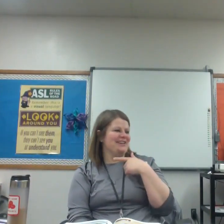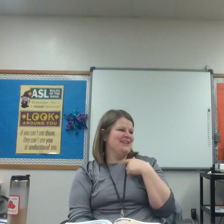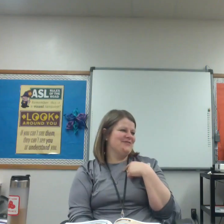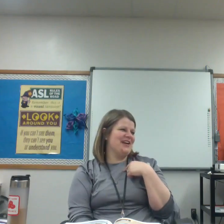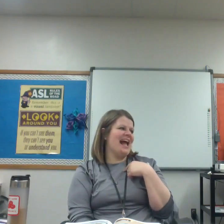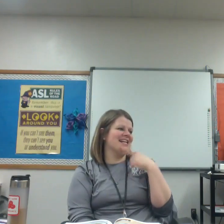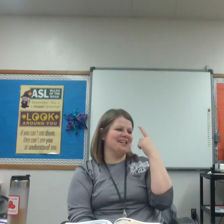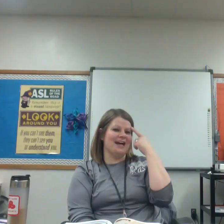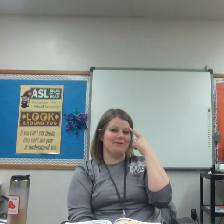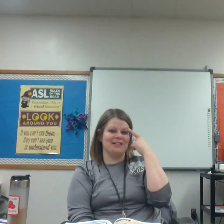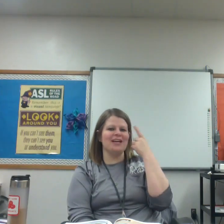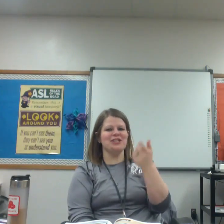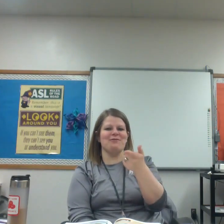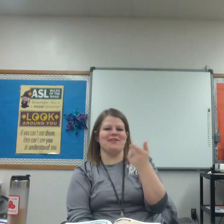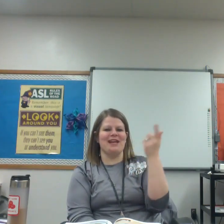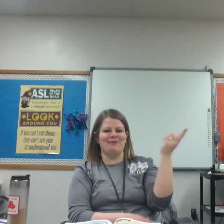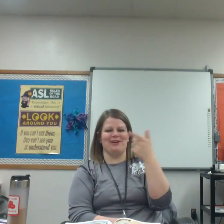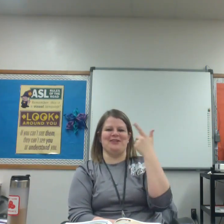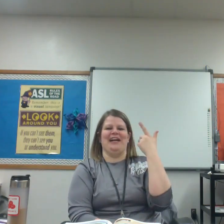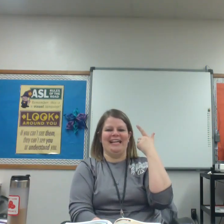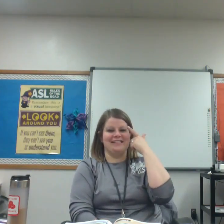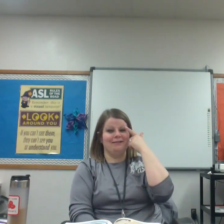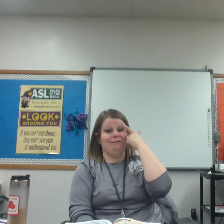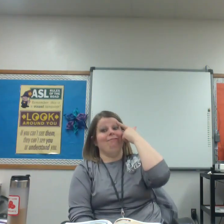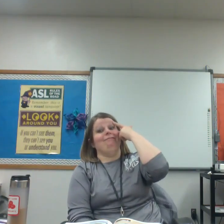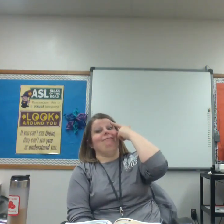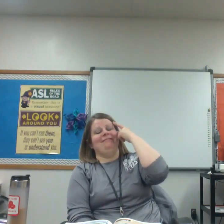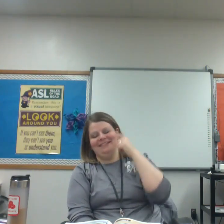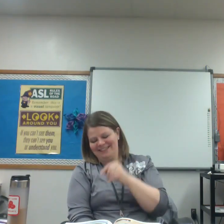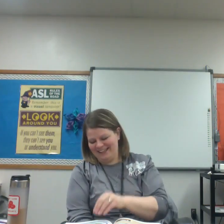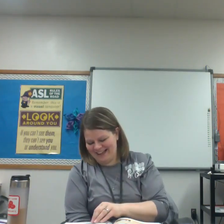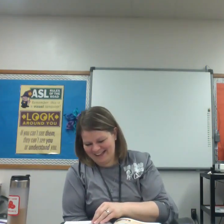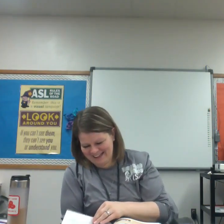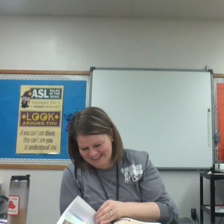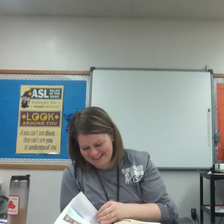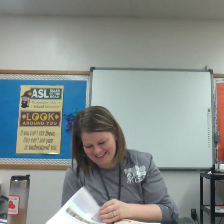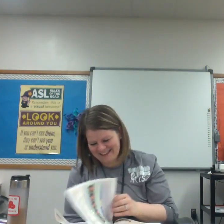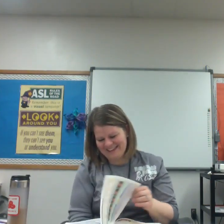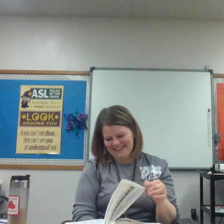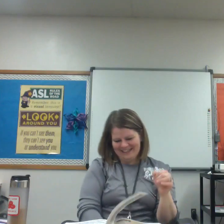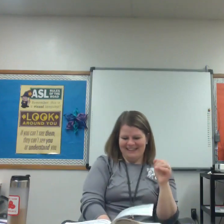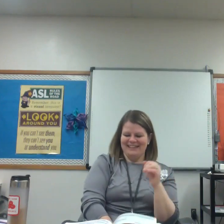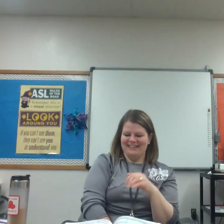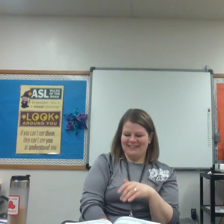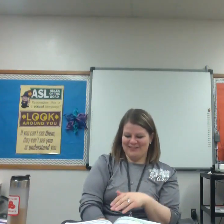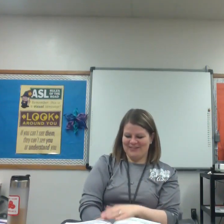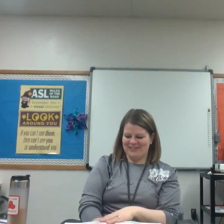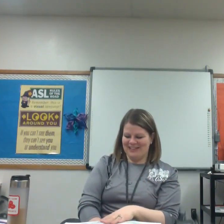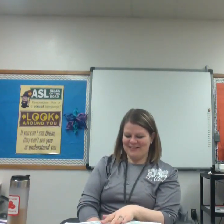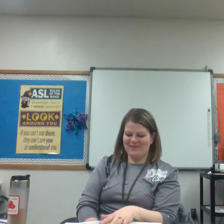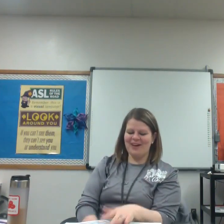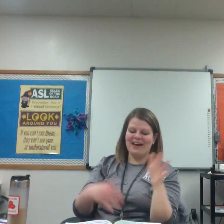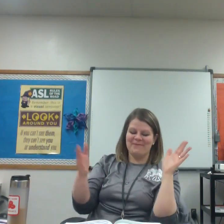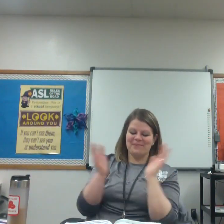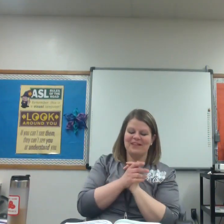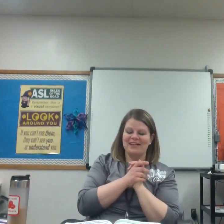So for added elaboration, I should have moved the camera on you guys. Yeah, you should. I should She's so creepy. Over funny. My Okay, eyebrows look like